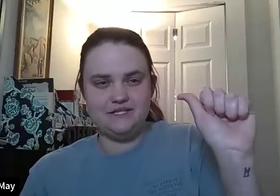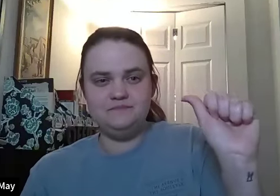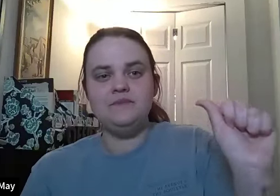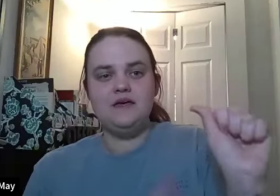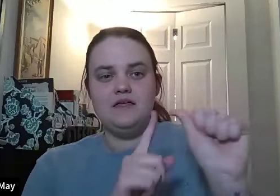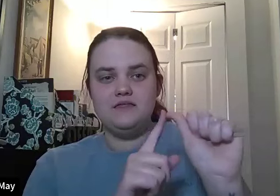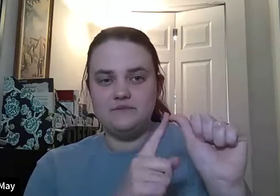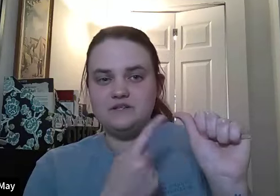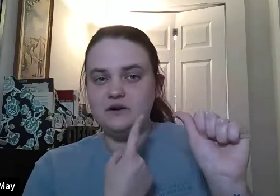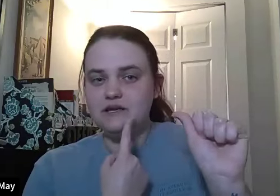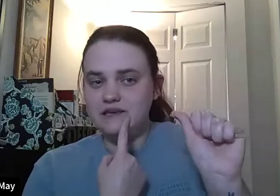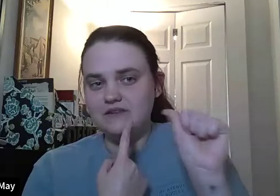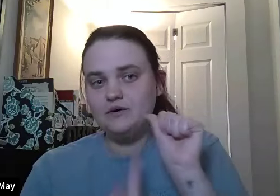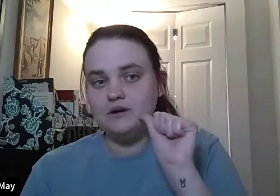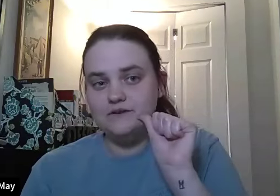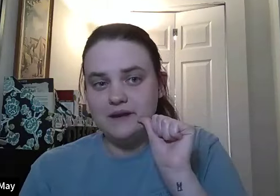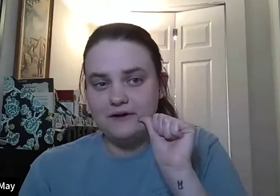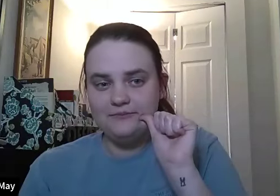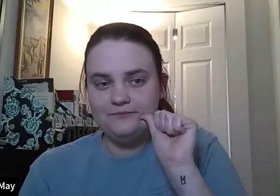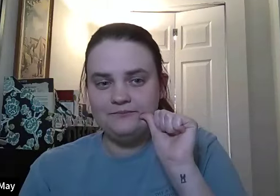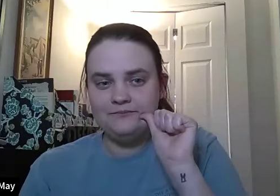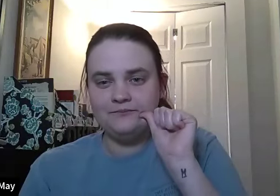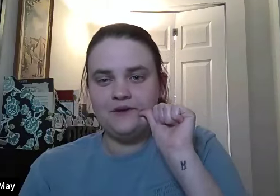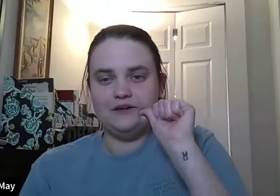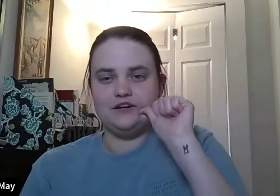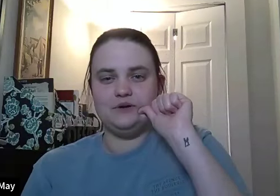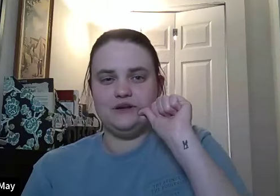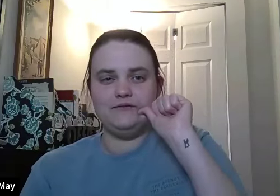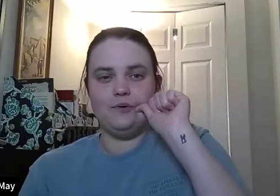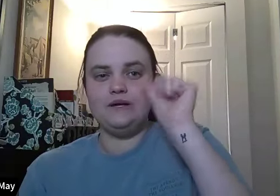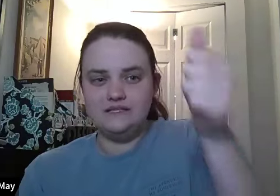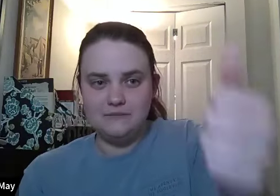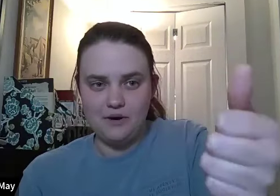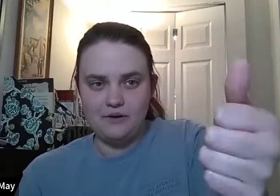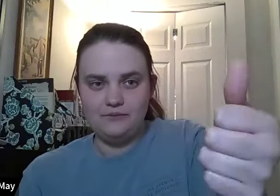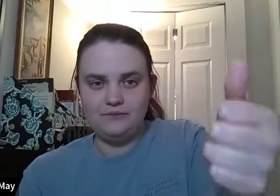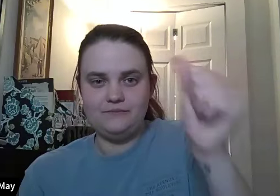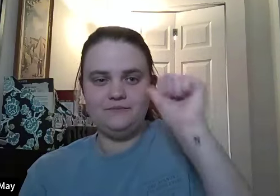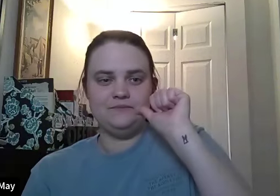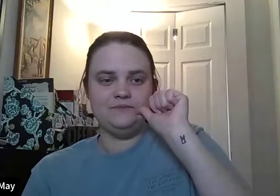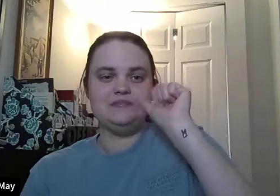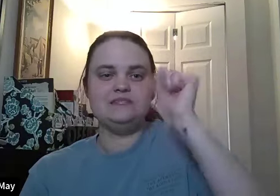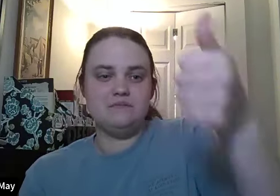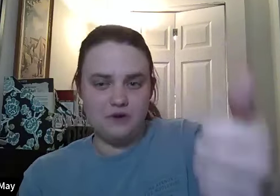position. Thumb's going to go again at the corner of your mouth. And you're going to bring it forward. Tomorrow. Tomorrow.